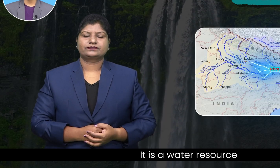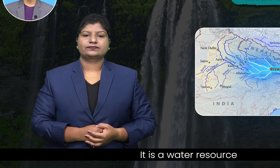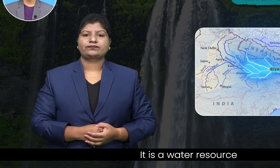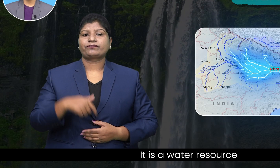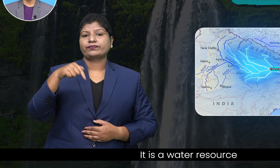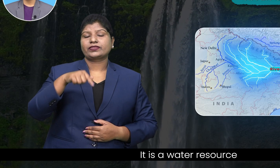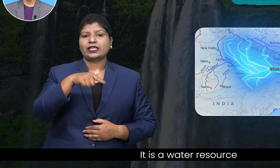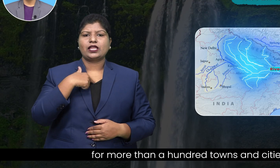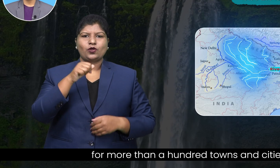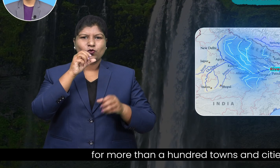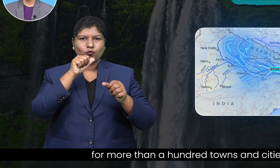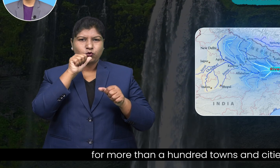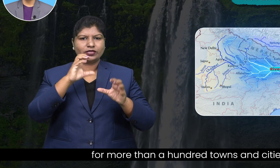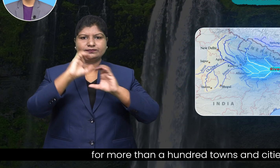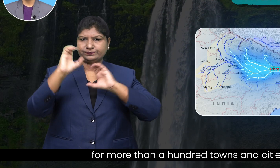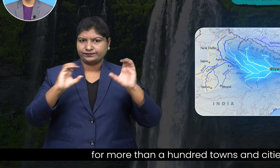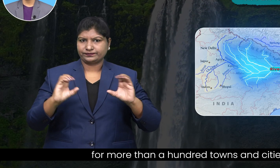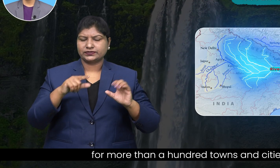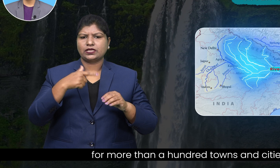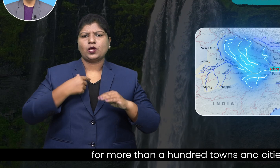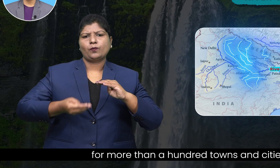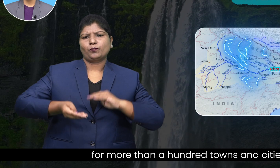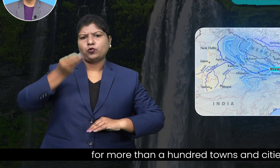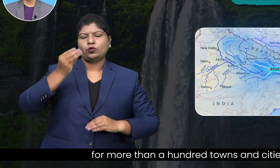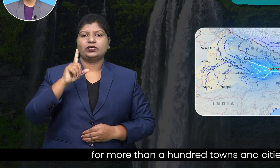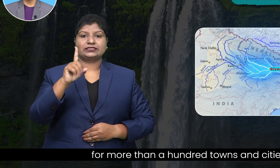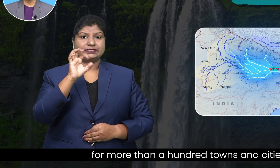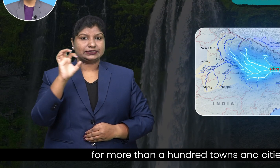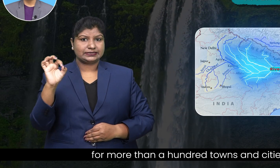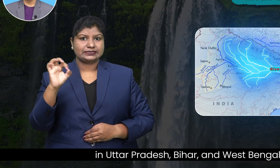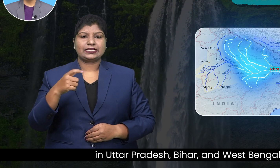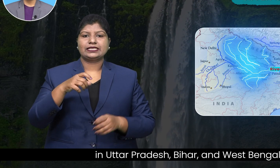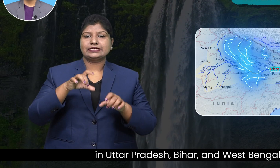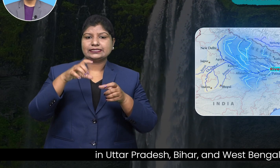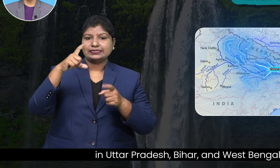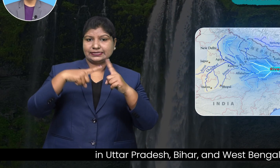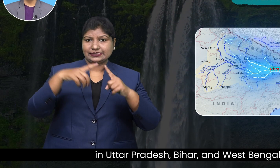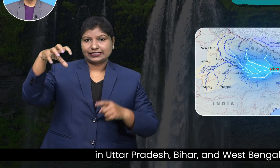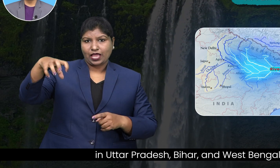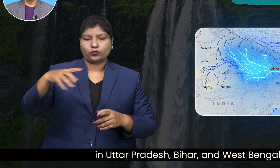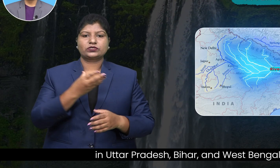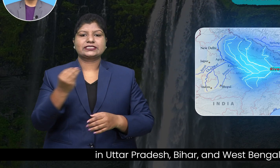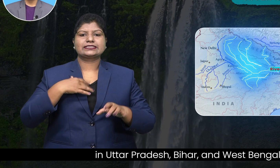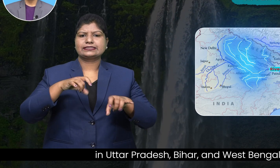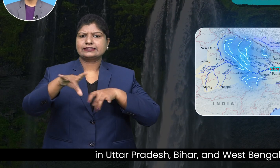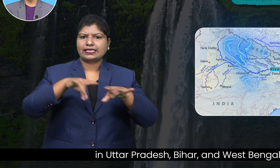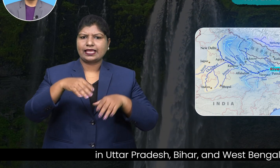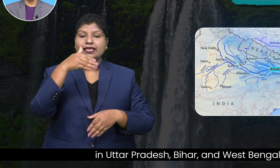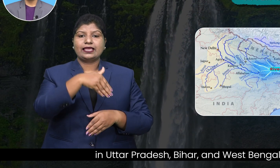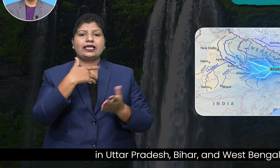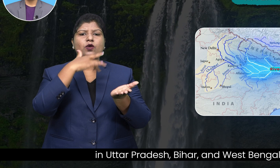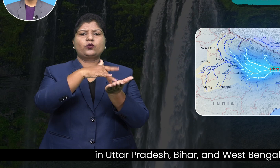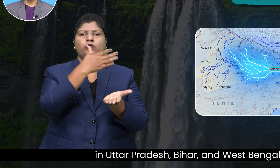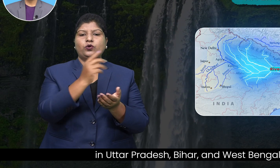It is a water resource for more than 100 towns and cities in Uttar Pradesh,